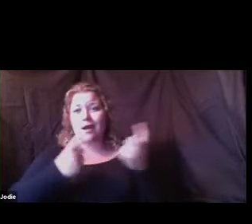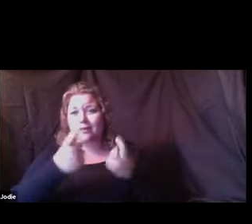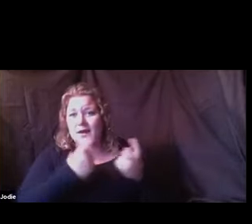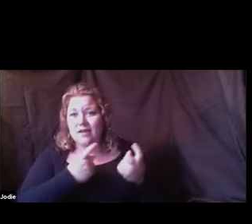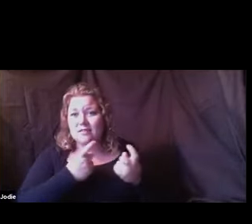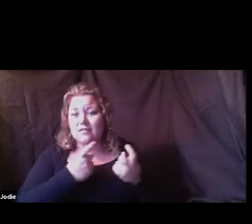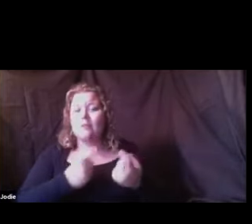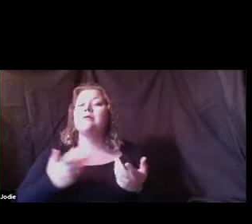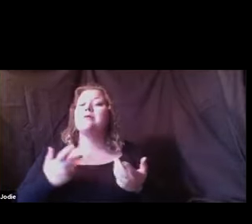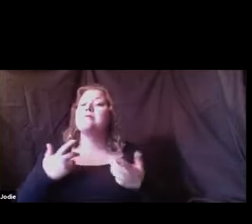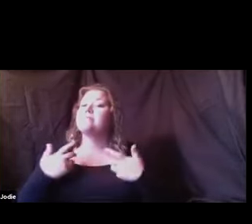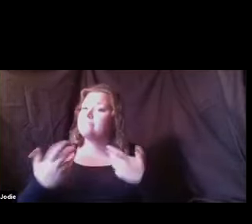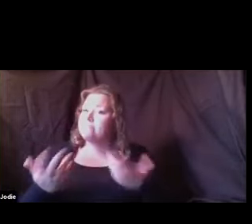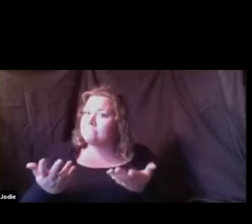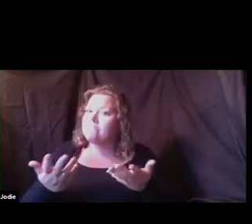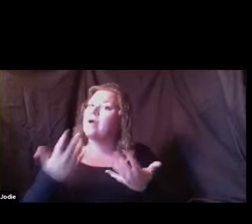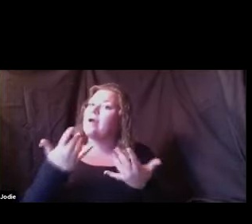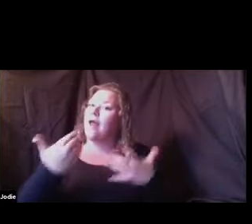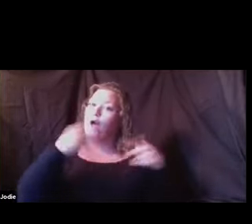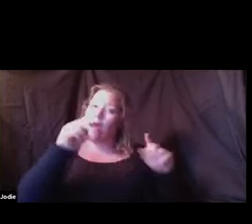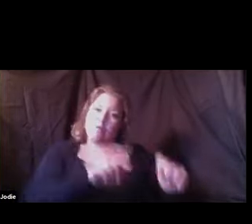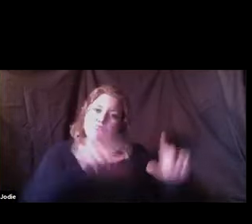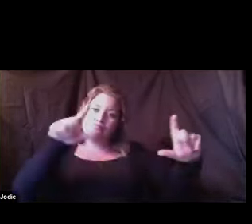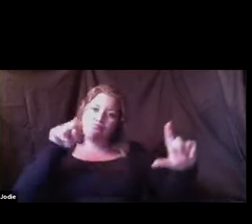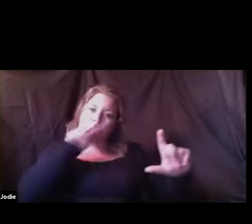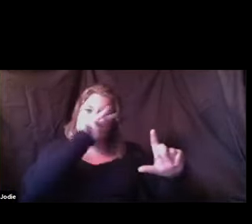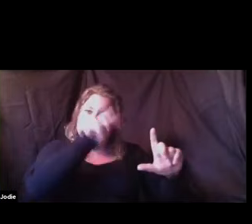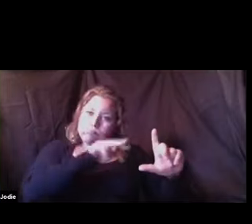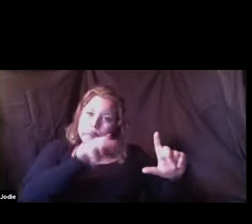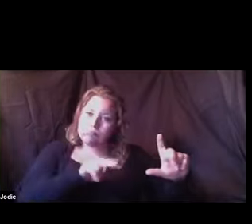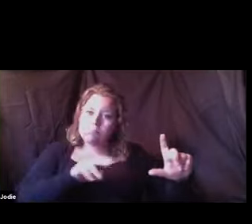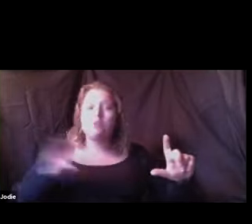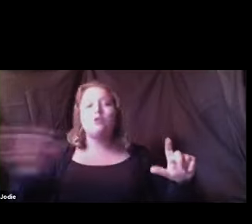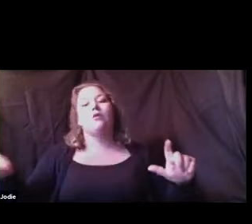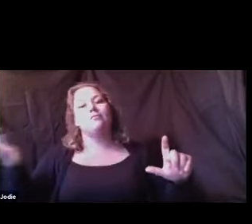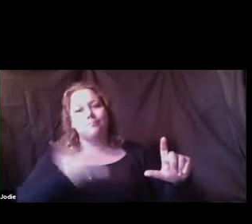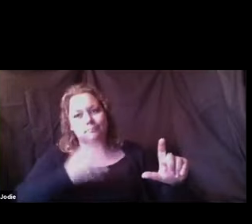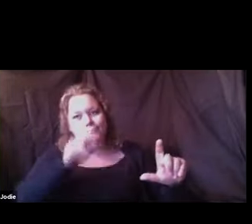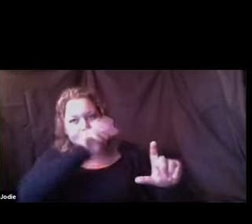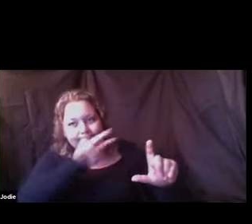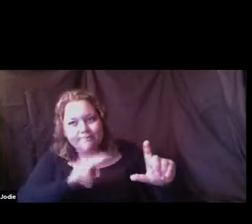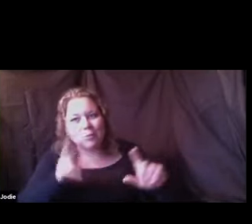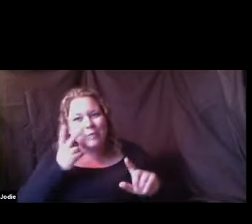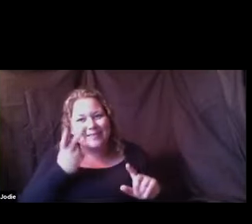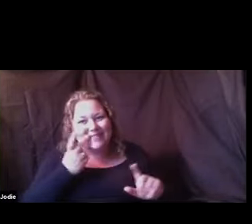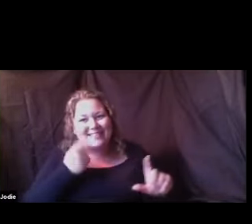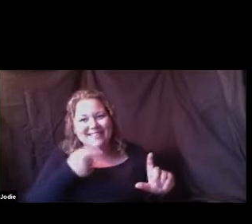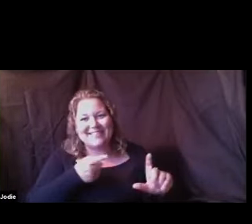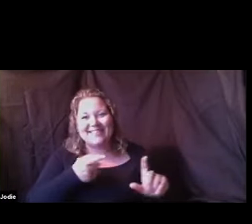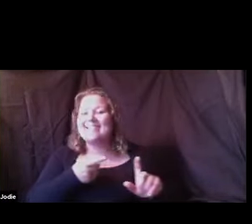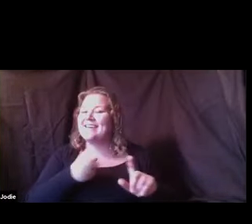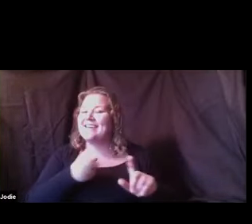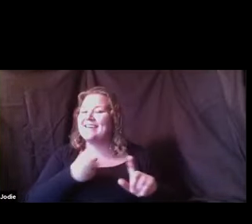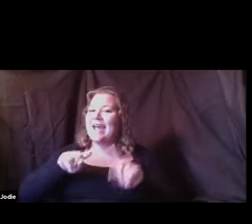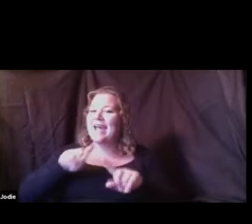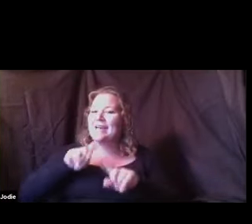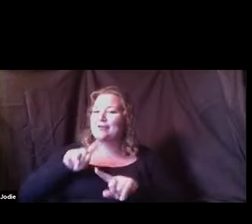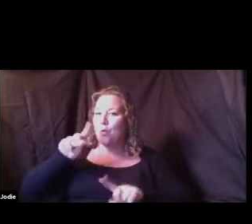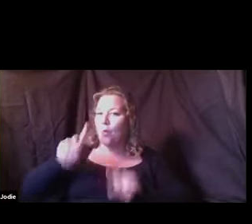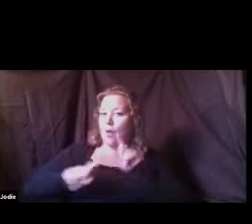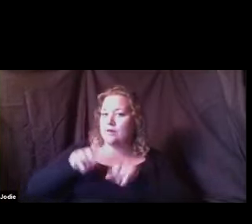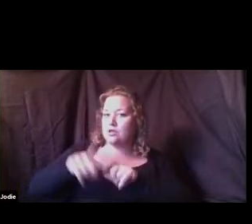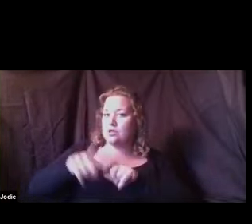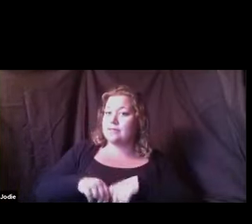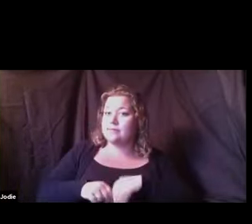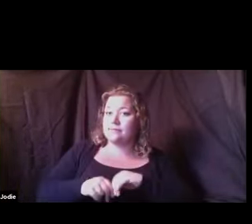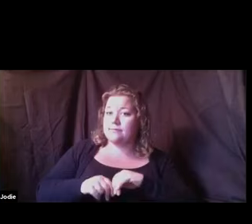type of product available to you all can help answer. And I think that's important because